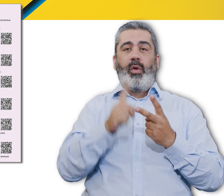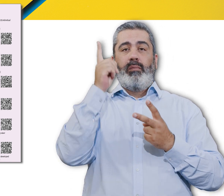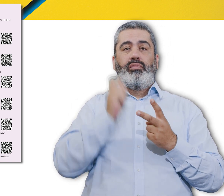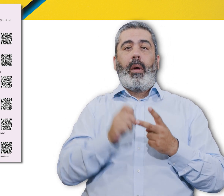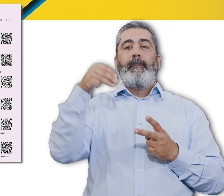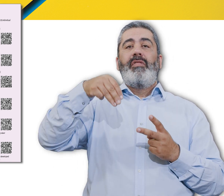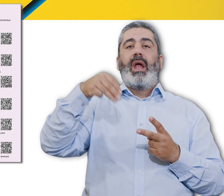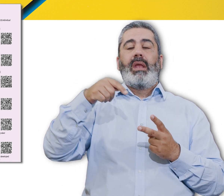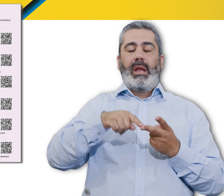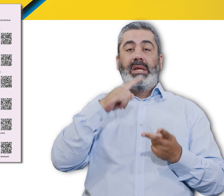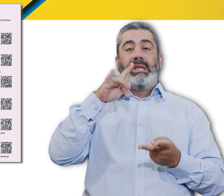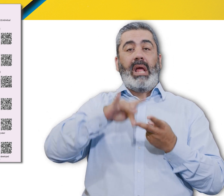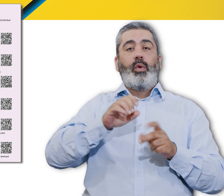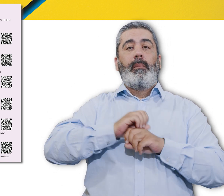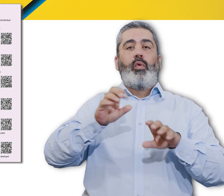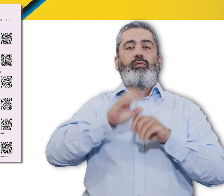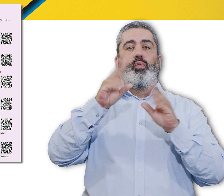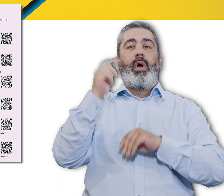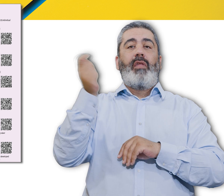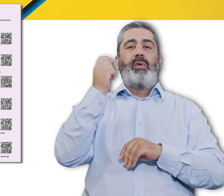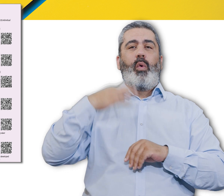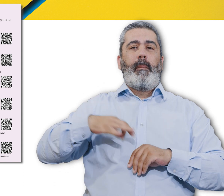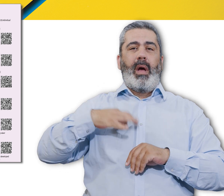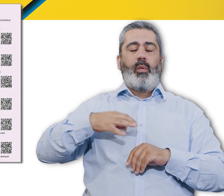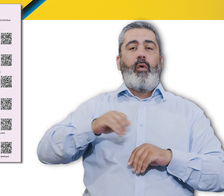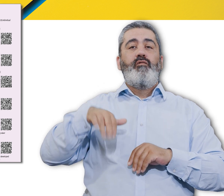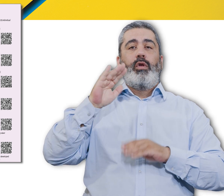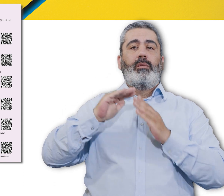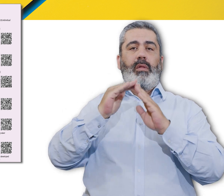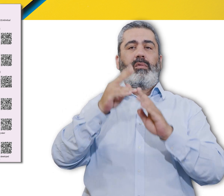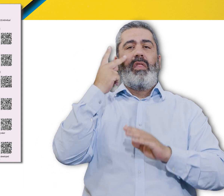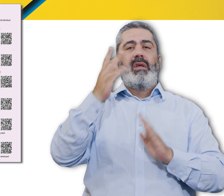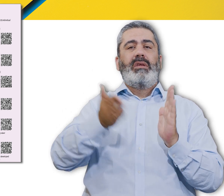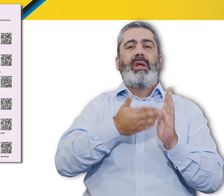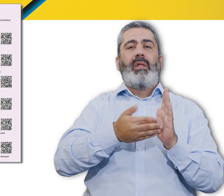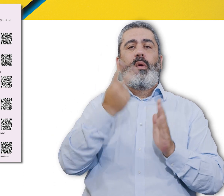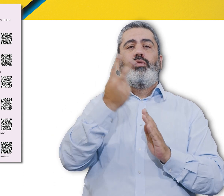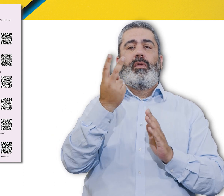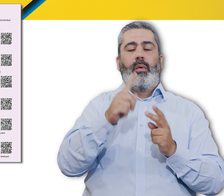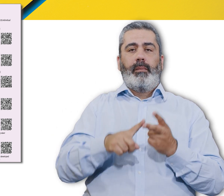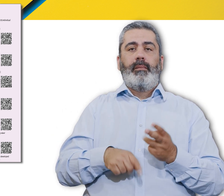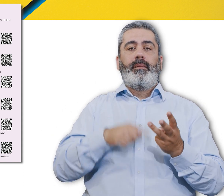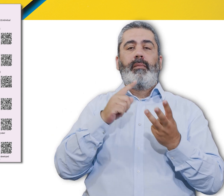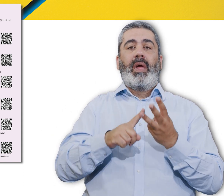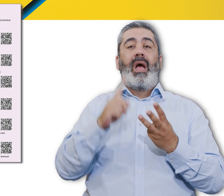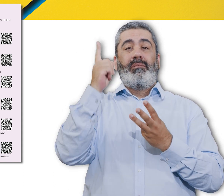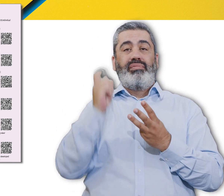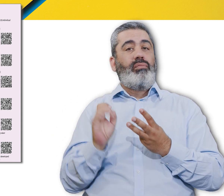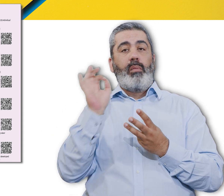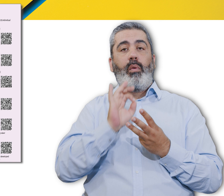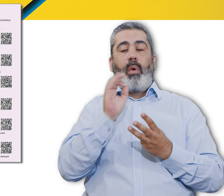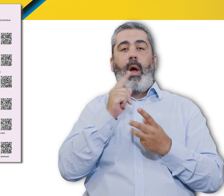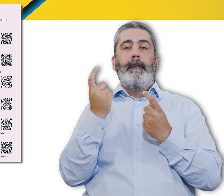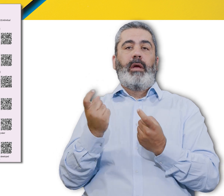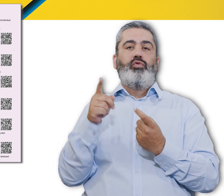Maranhão Information Center of North Pindos National Park, CP22. Starting point 3. Metsavo